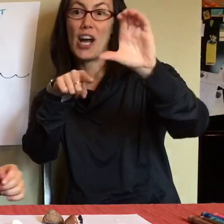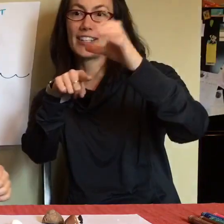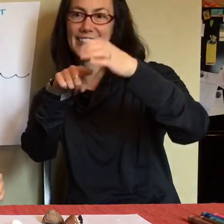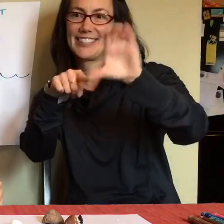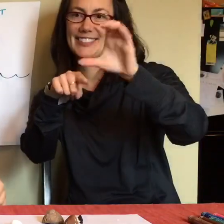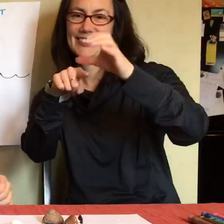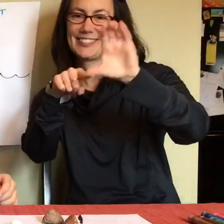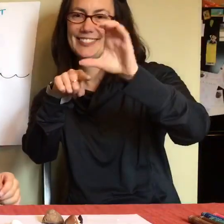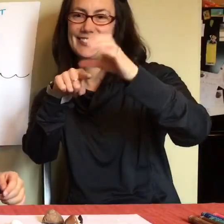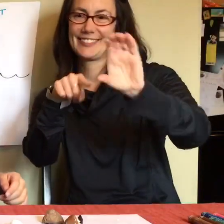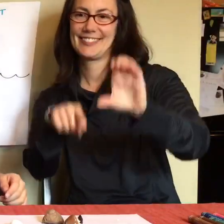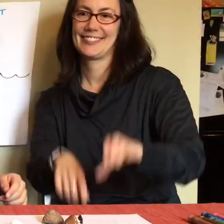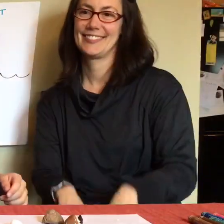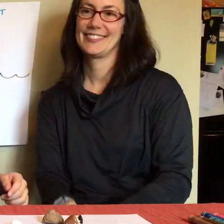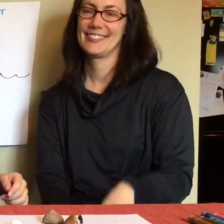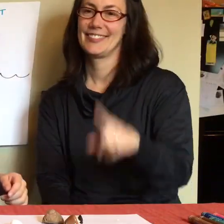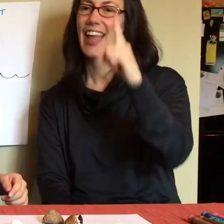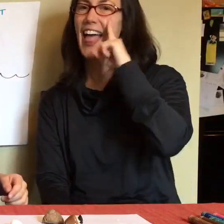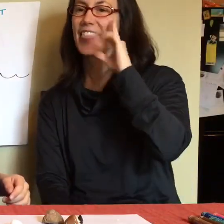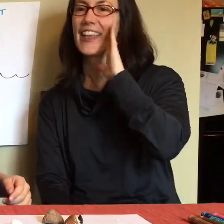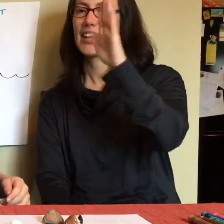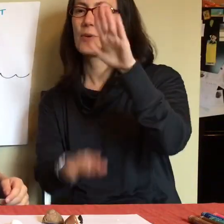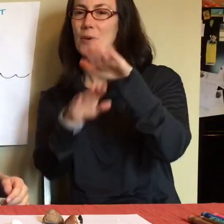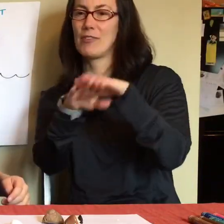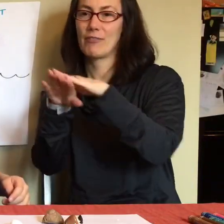chalk. I think it will float. Oh.